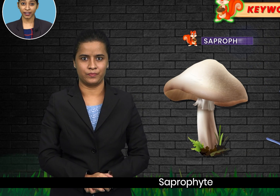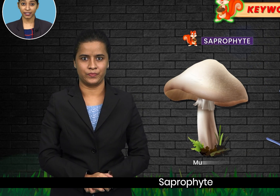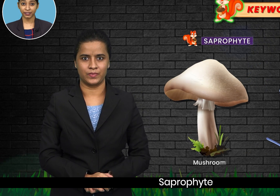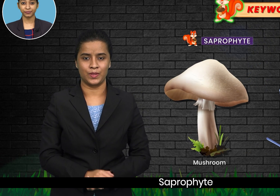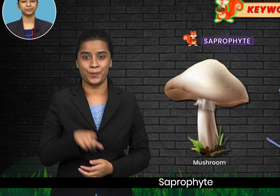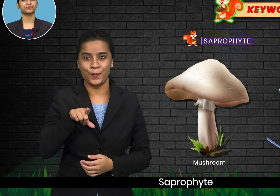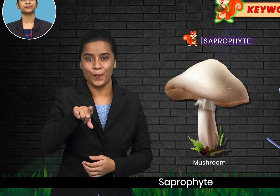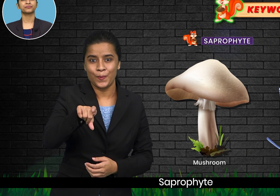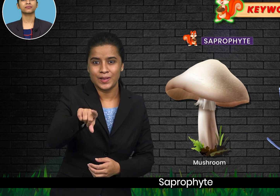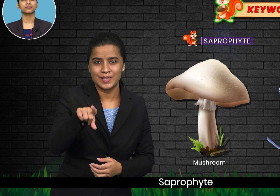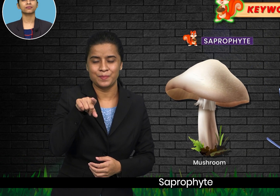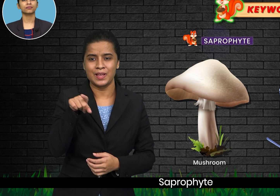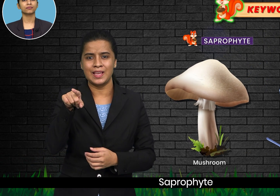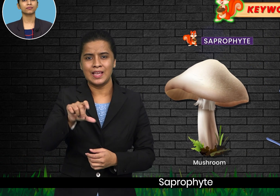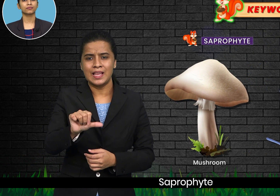saprophyte,